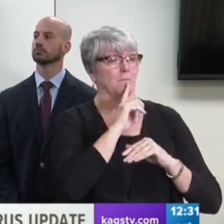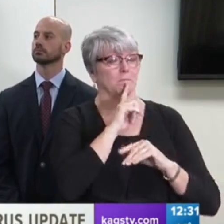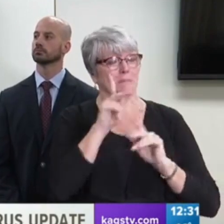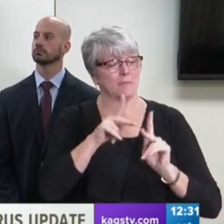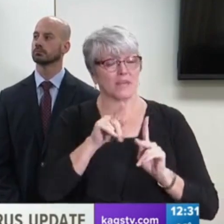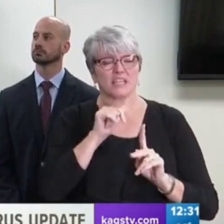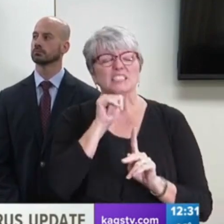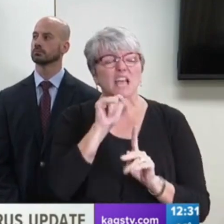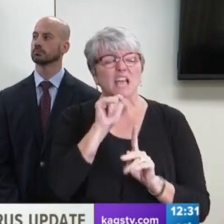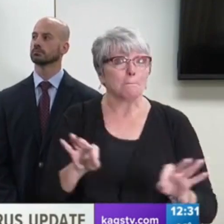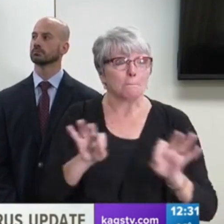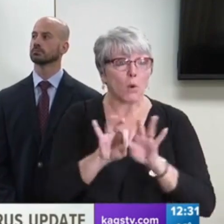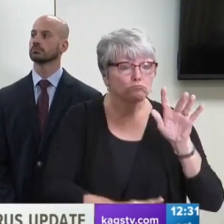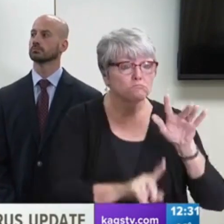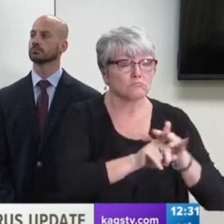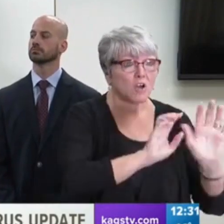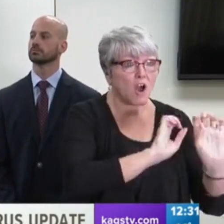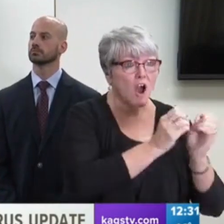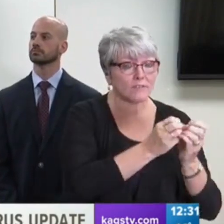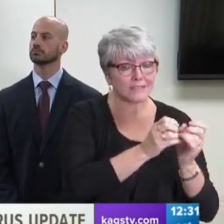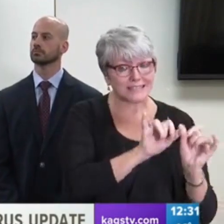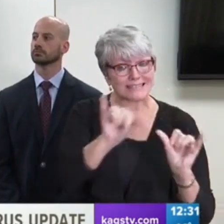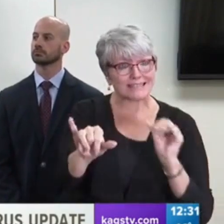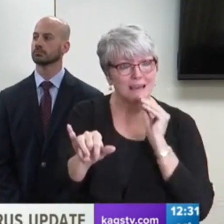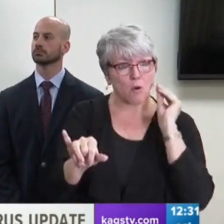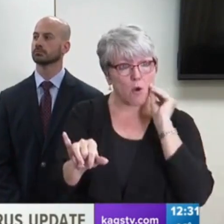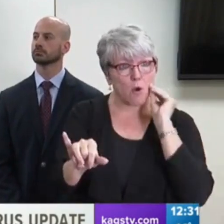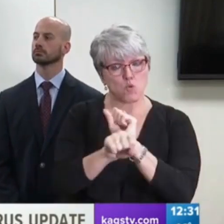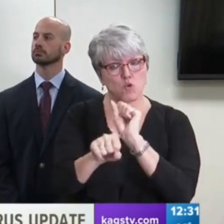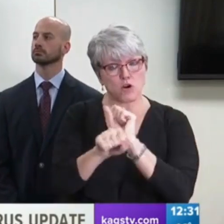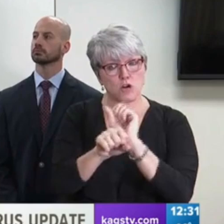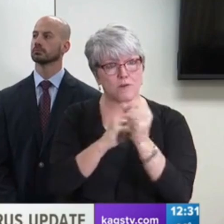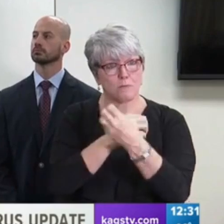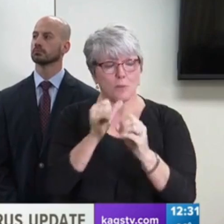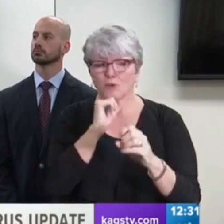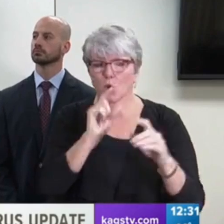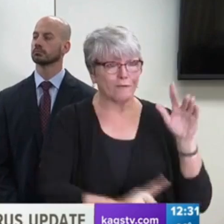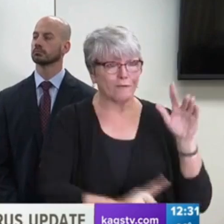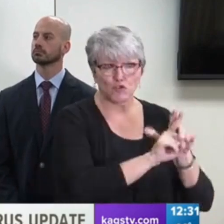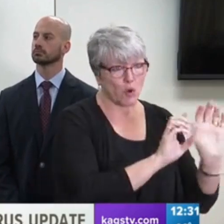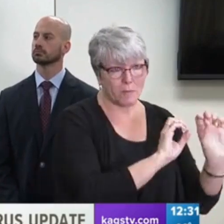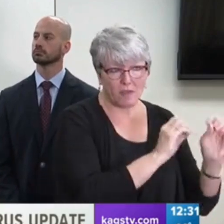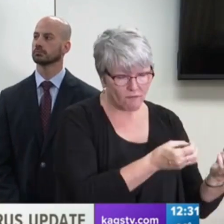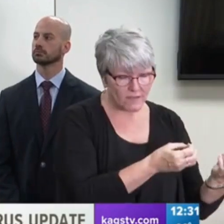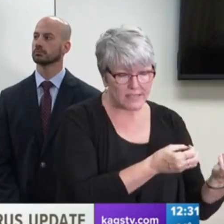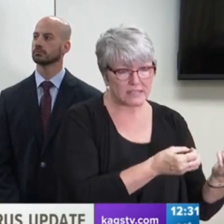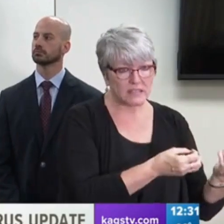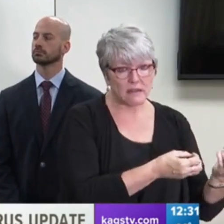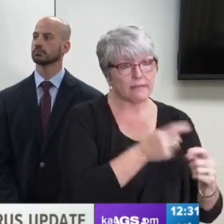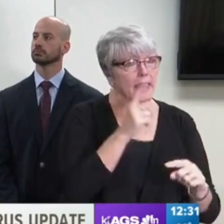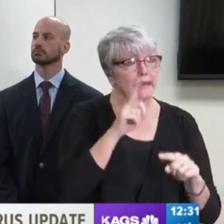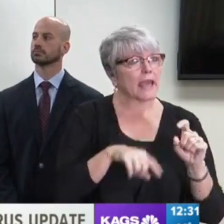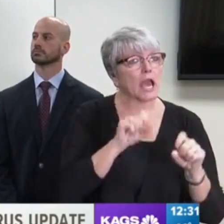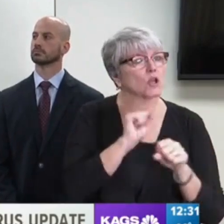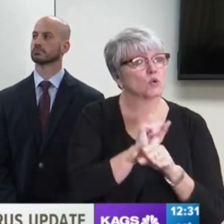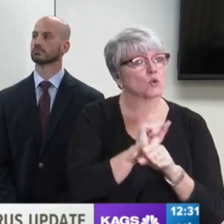staff, that people who can work from home who are not essential to be in the office, where we don't, they can't